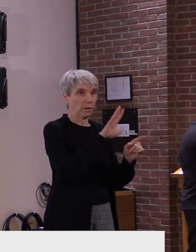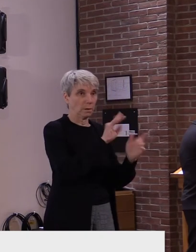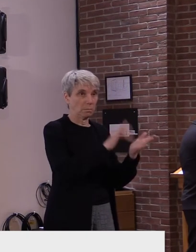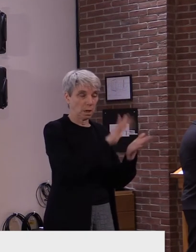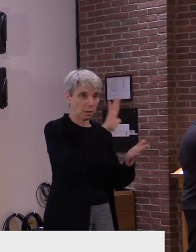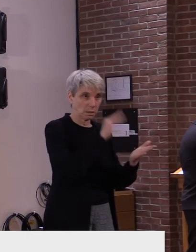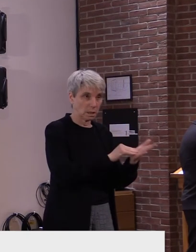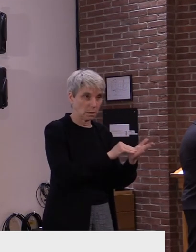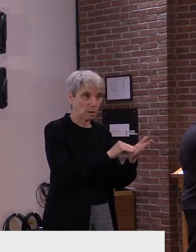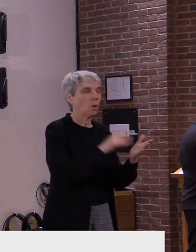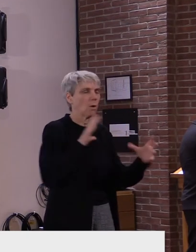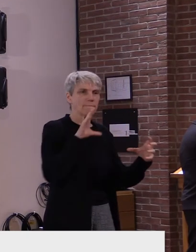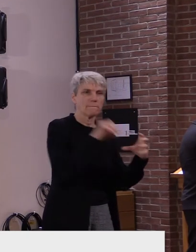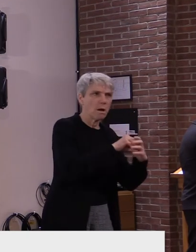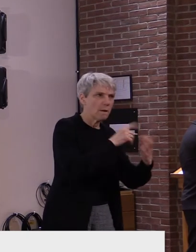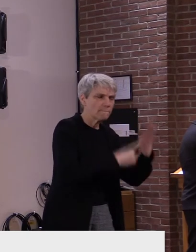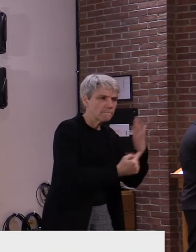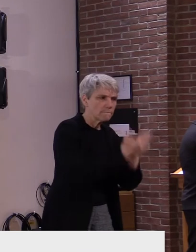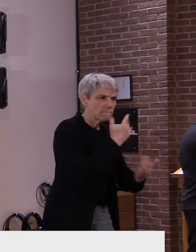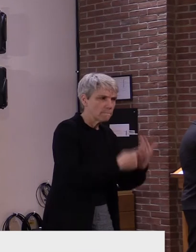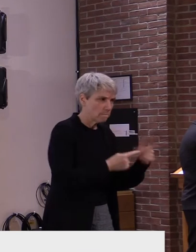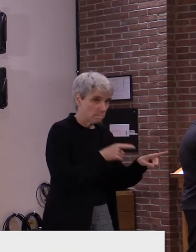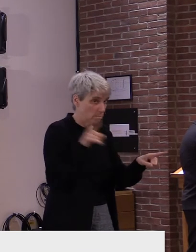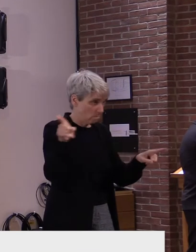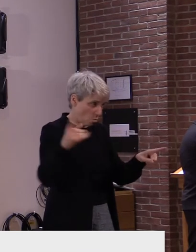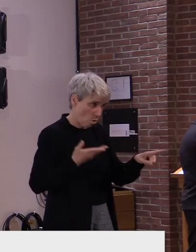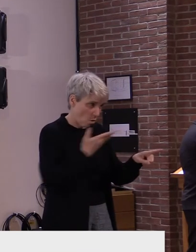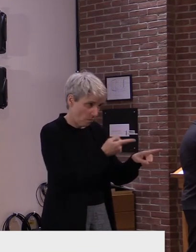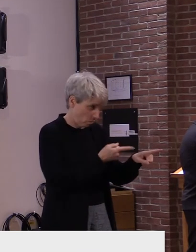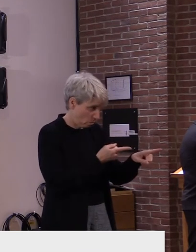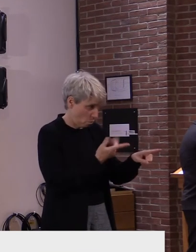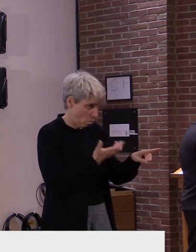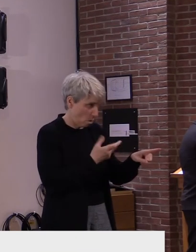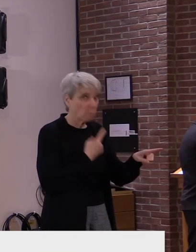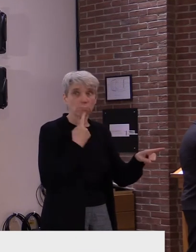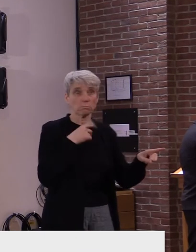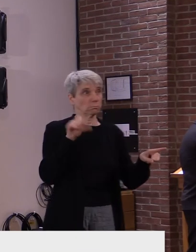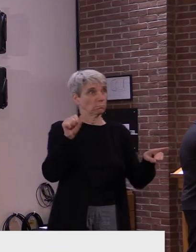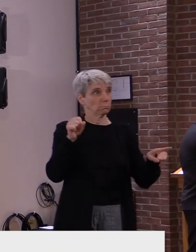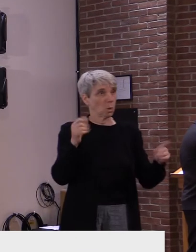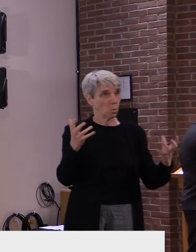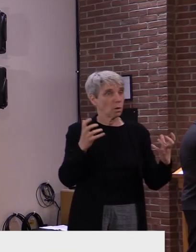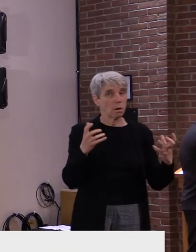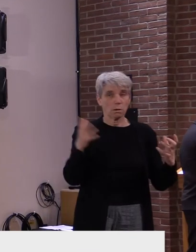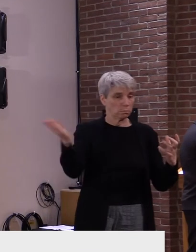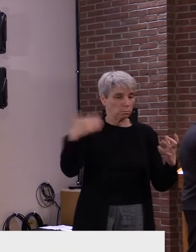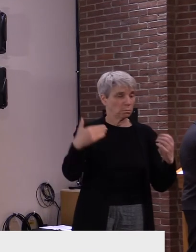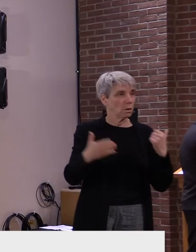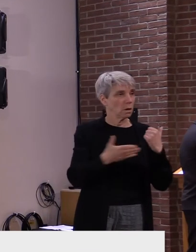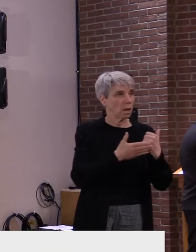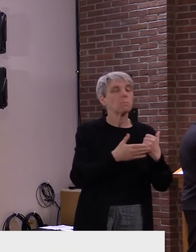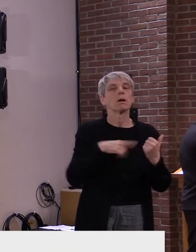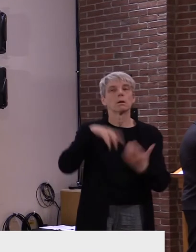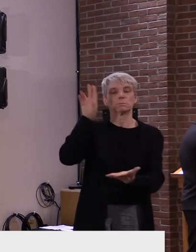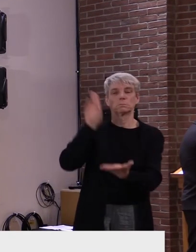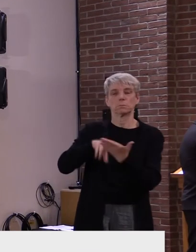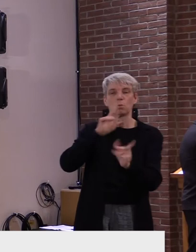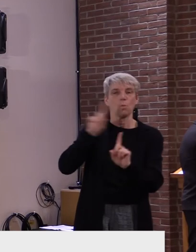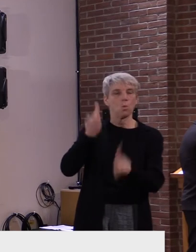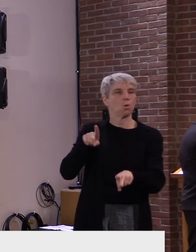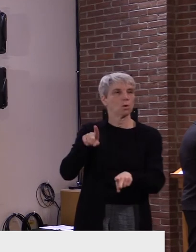could use the national guard's help if it was if the offer is still stood and that's when i signed the executive